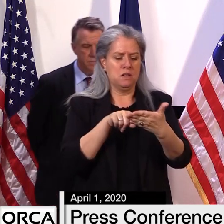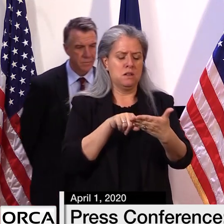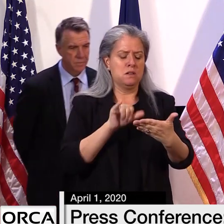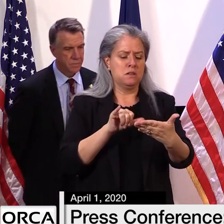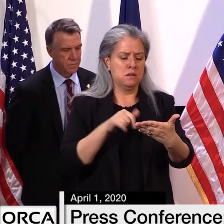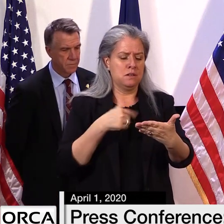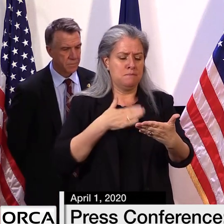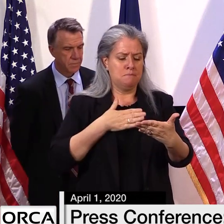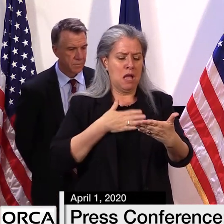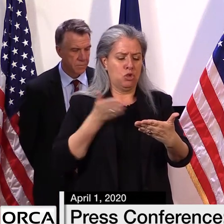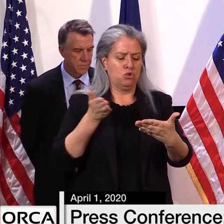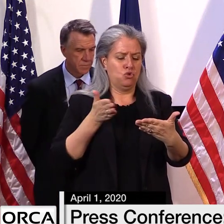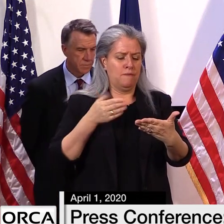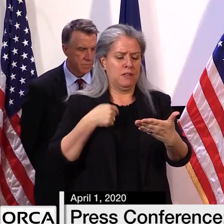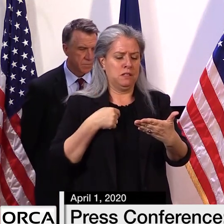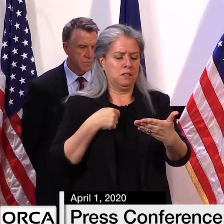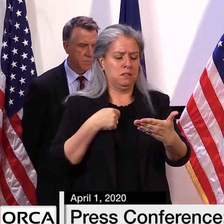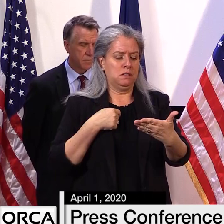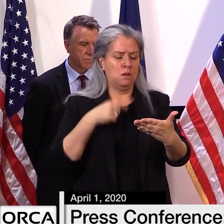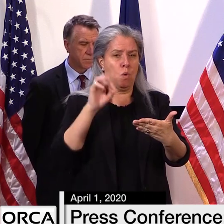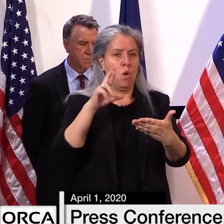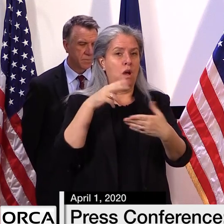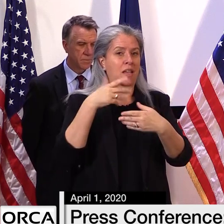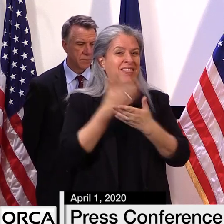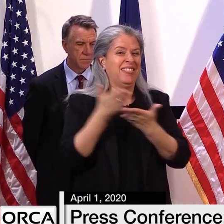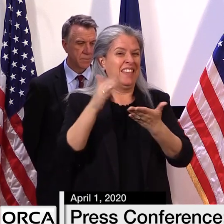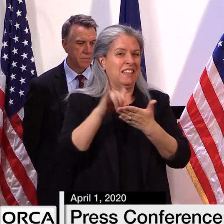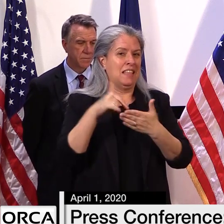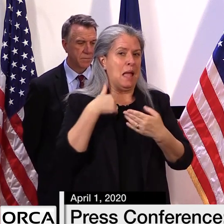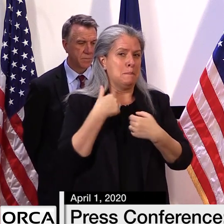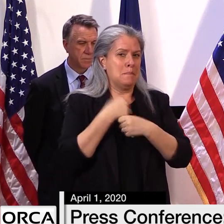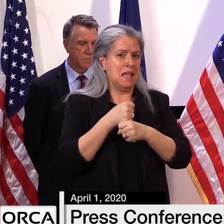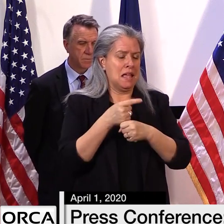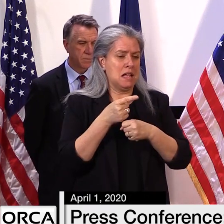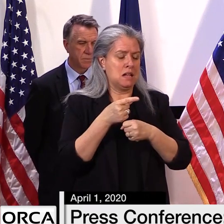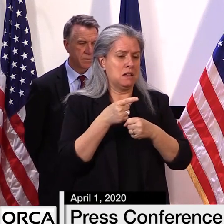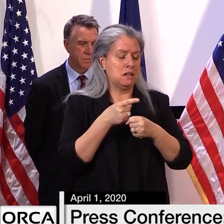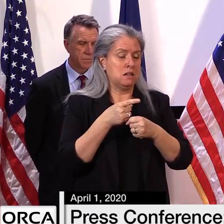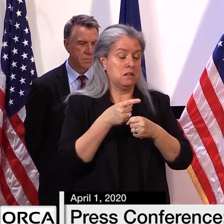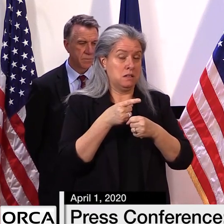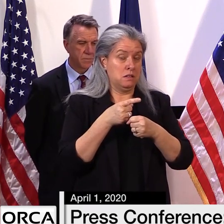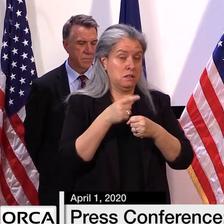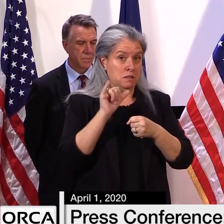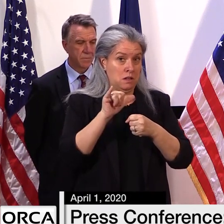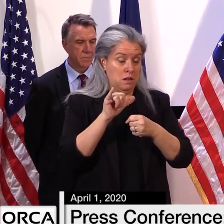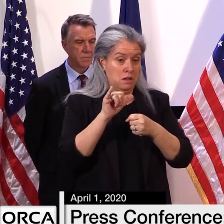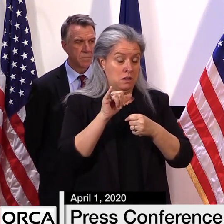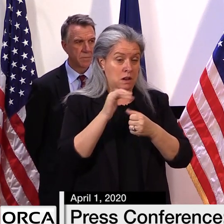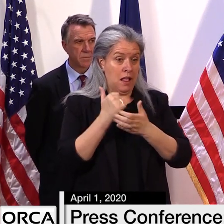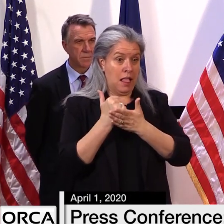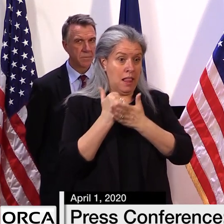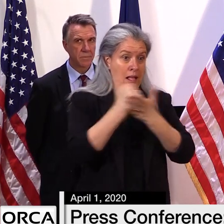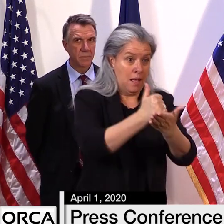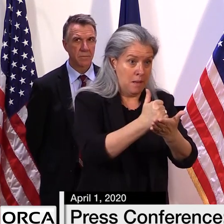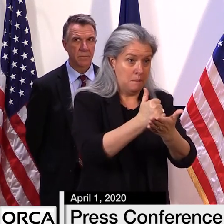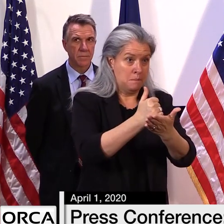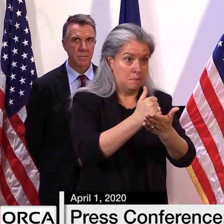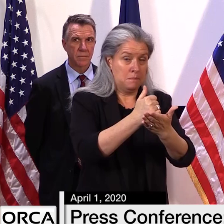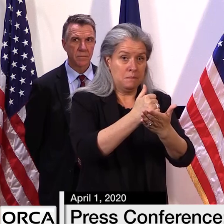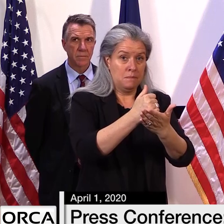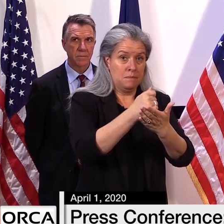the service I provide or the product that I provide critical to the COVID-19 response